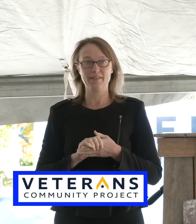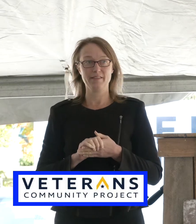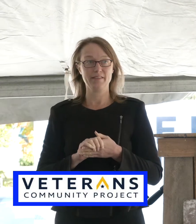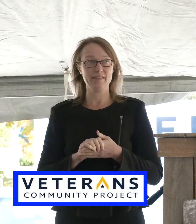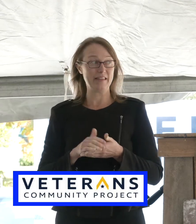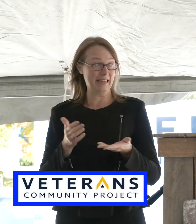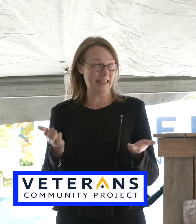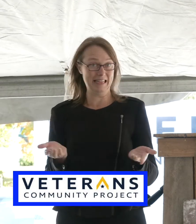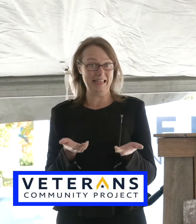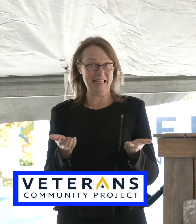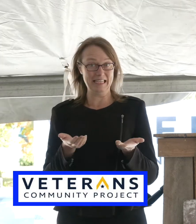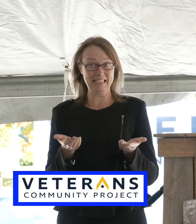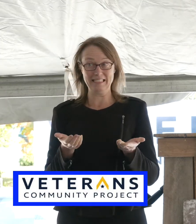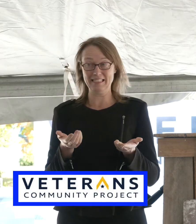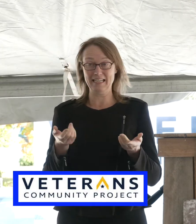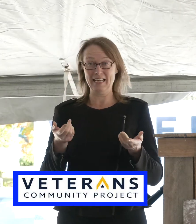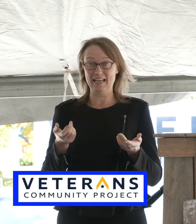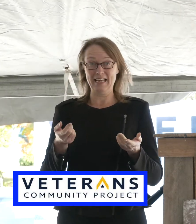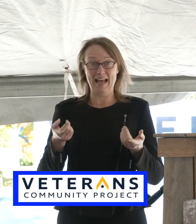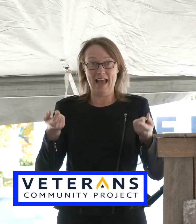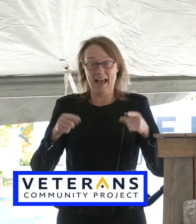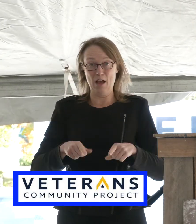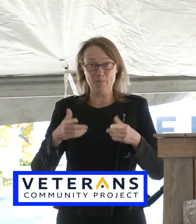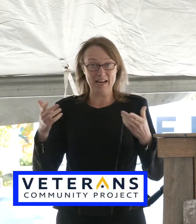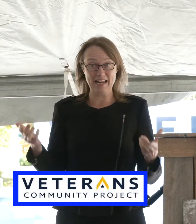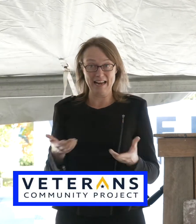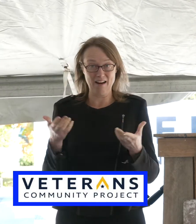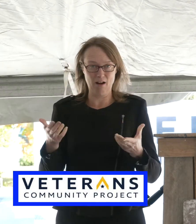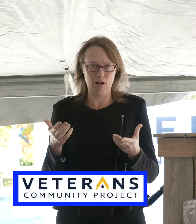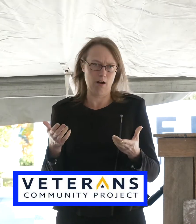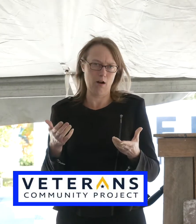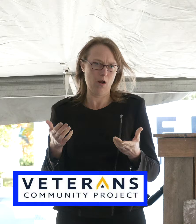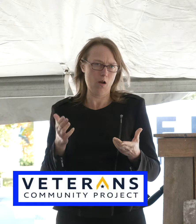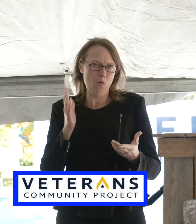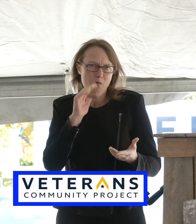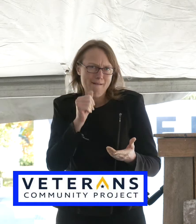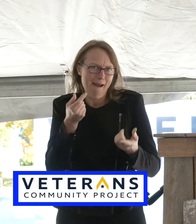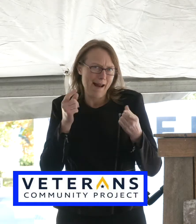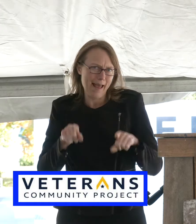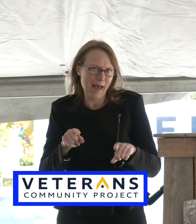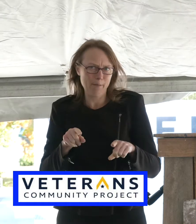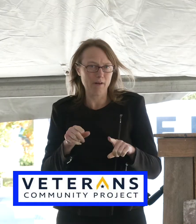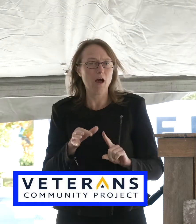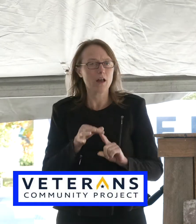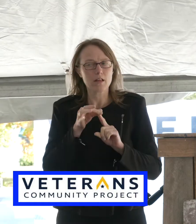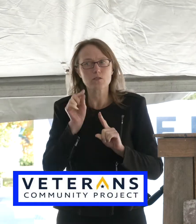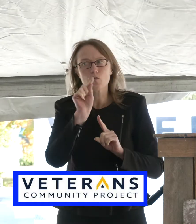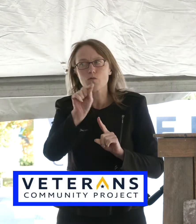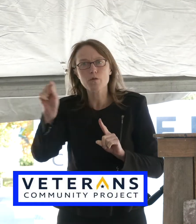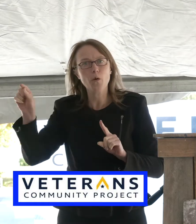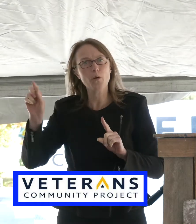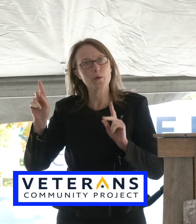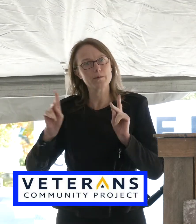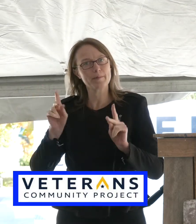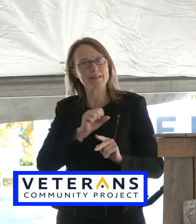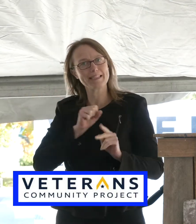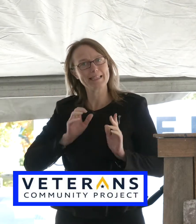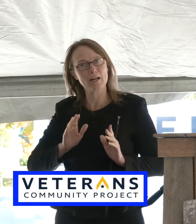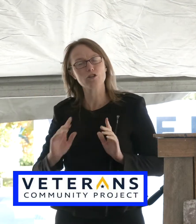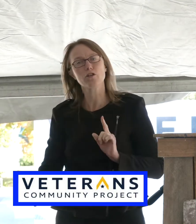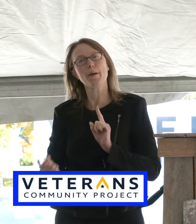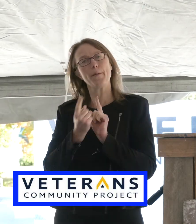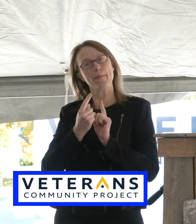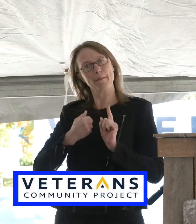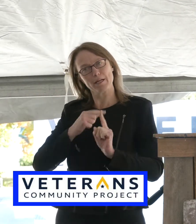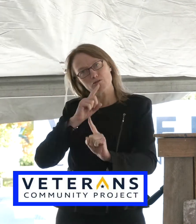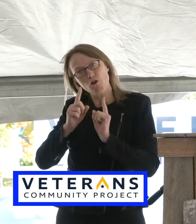this area early on when I became governor, and come up here and walk down the streets and talk to the people, and was part of Grill for Glory, was